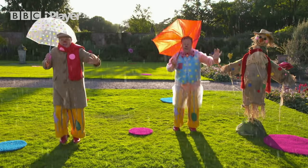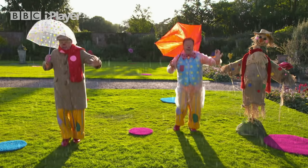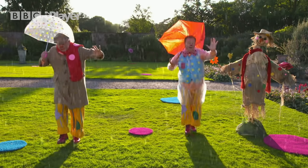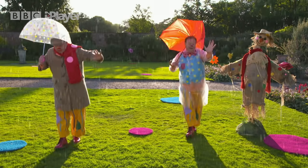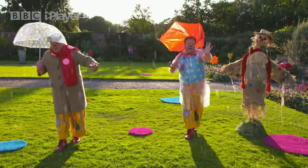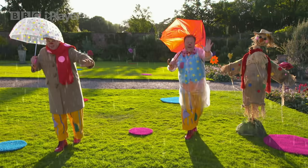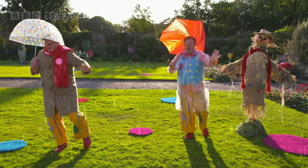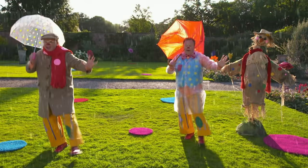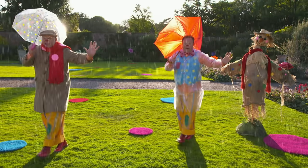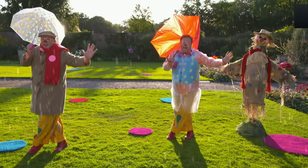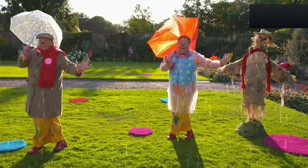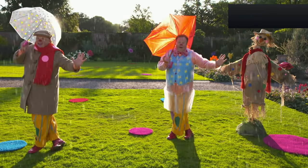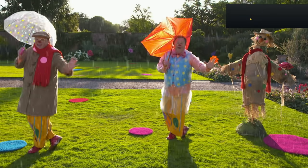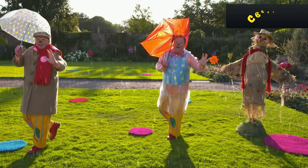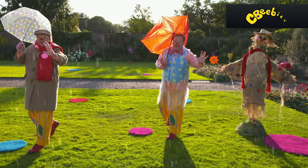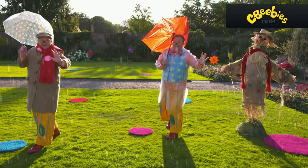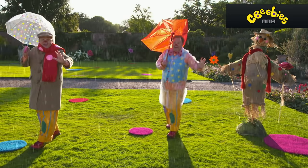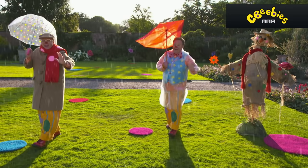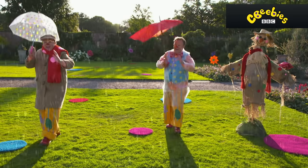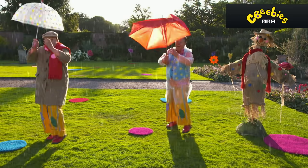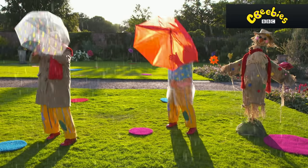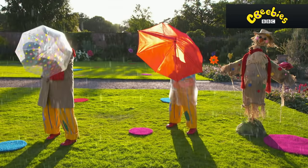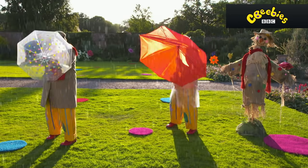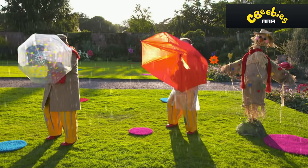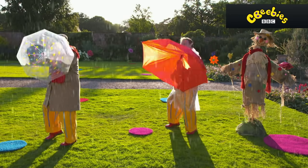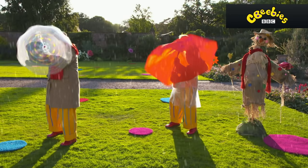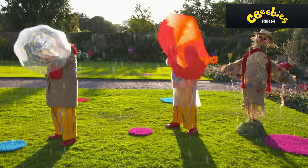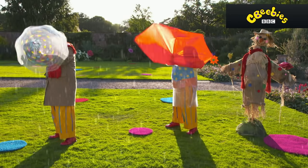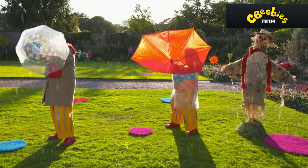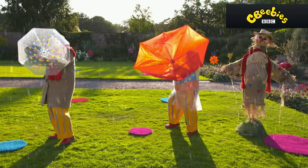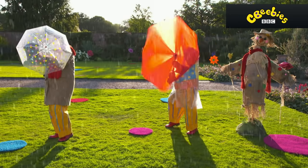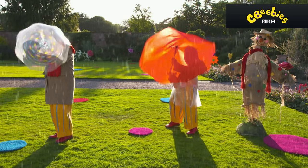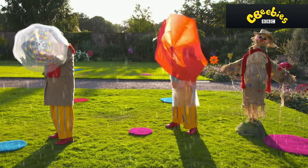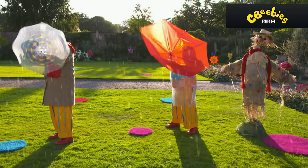Oh,